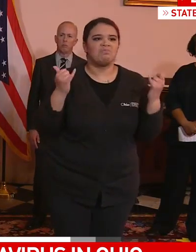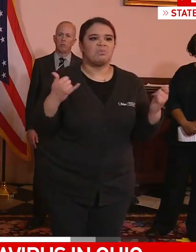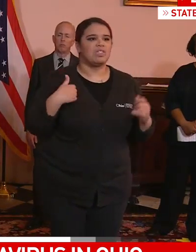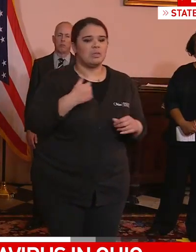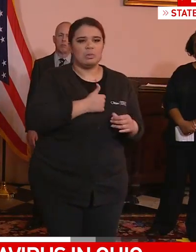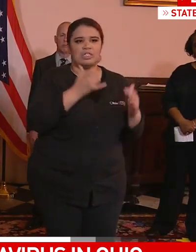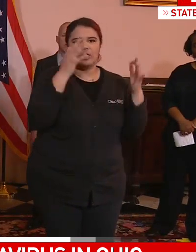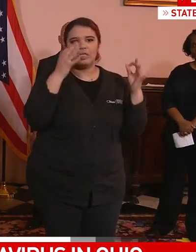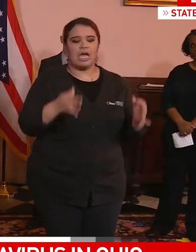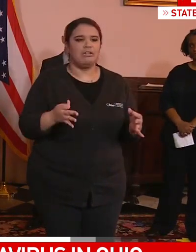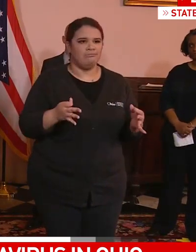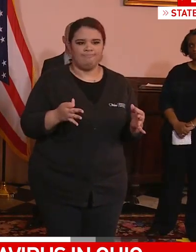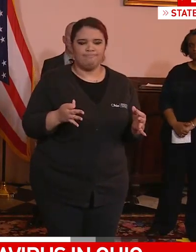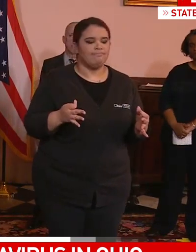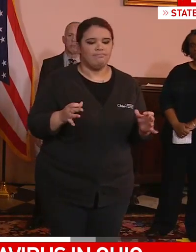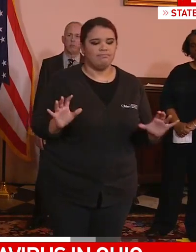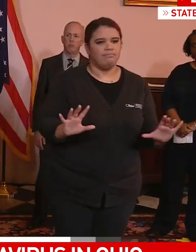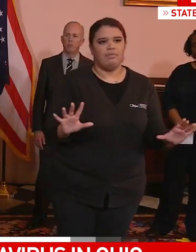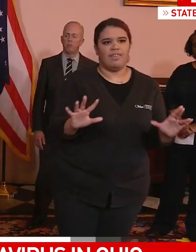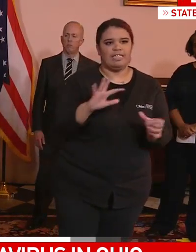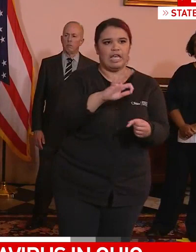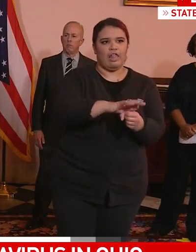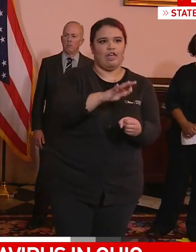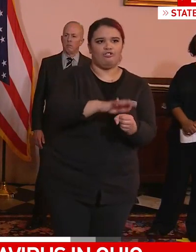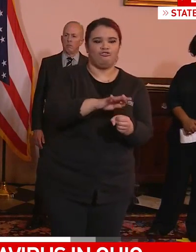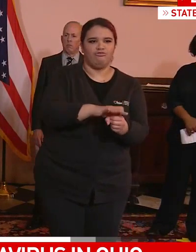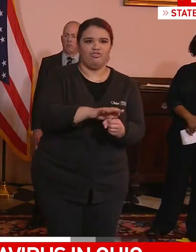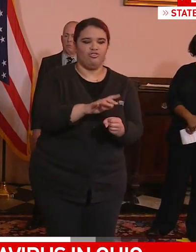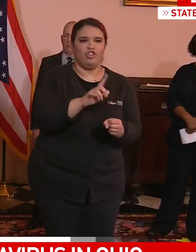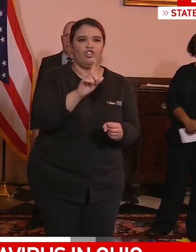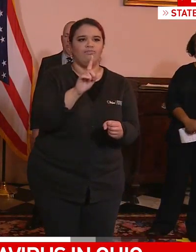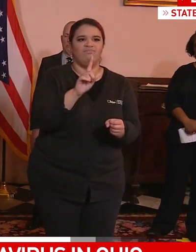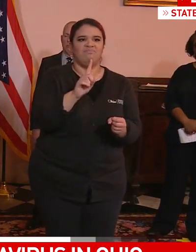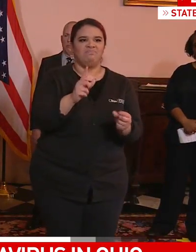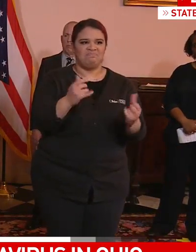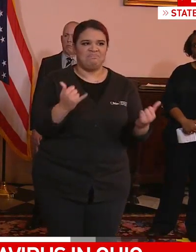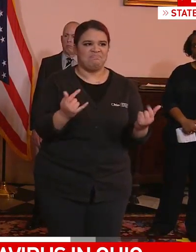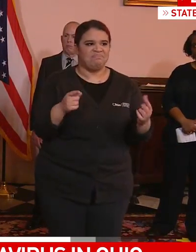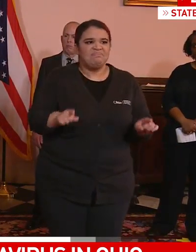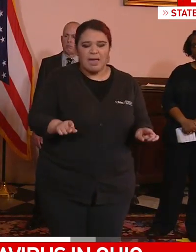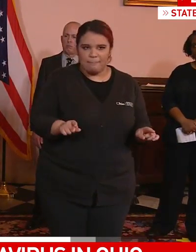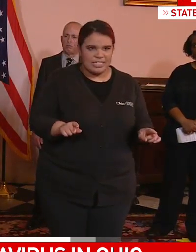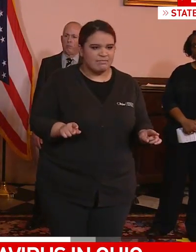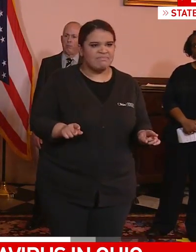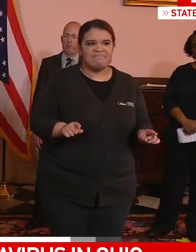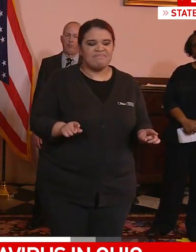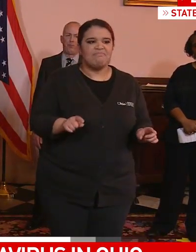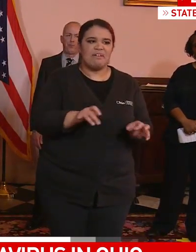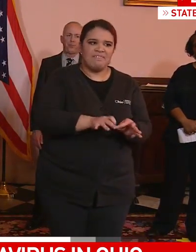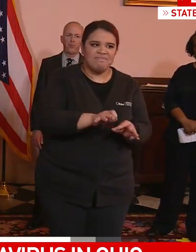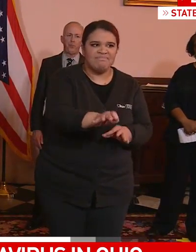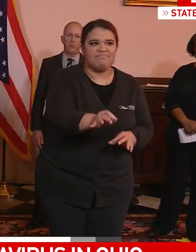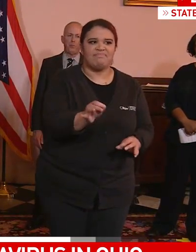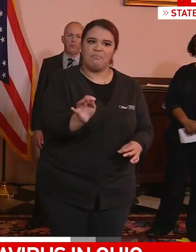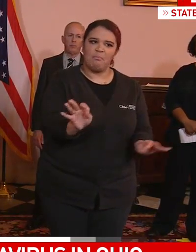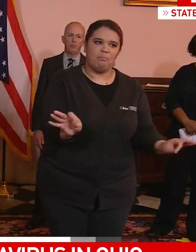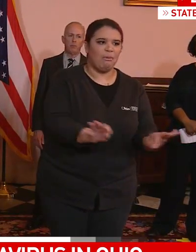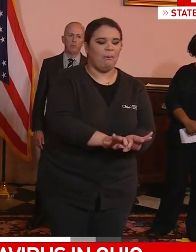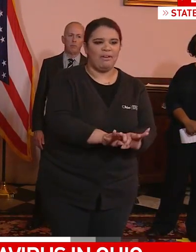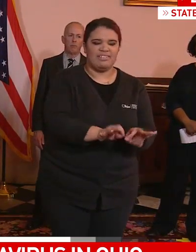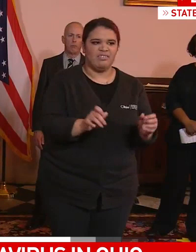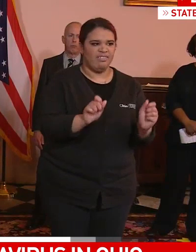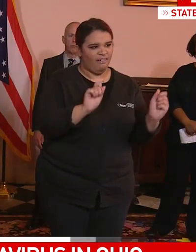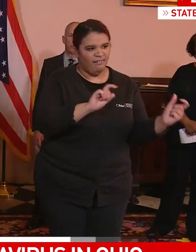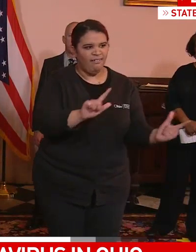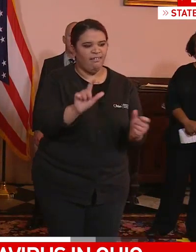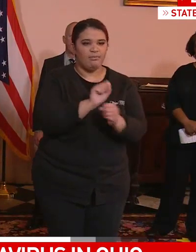as normally set, could not take place and preserve the safety of the people of the state of Ohio. And so, should it have